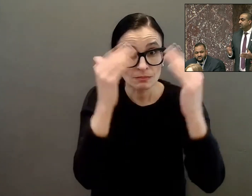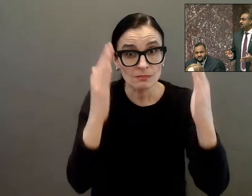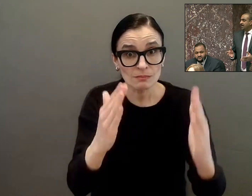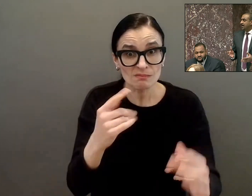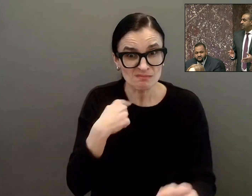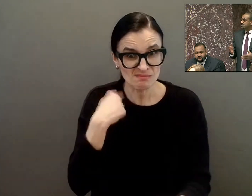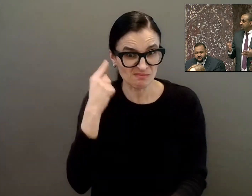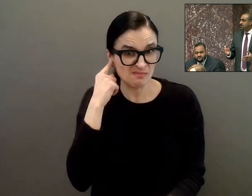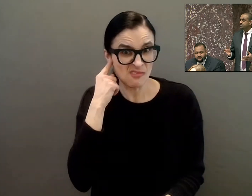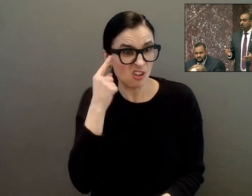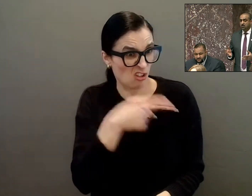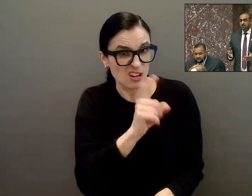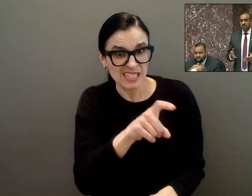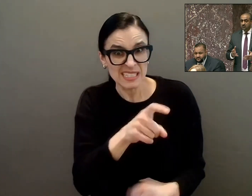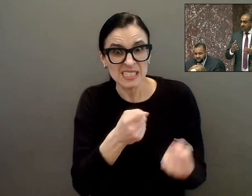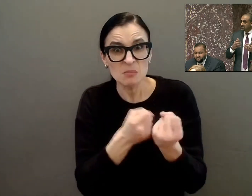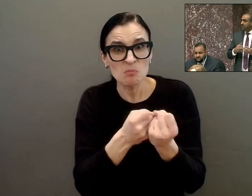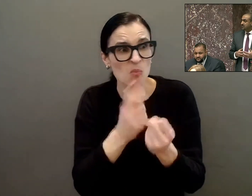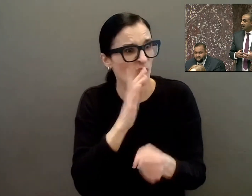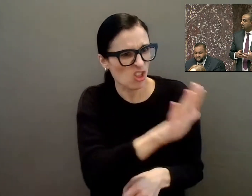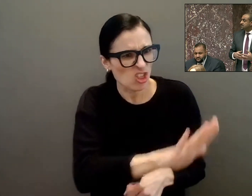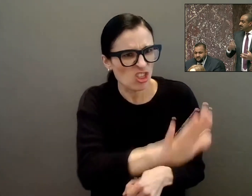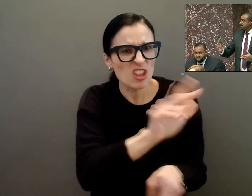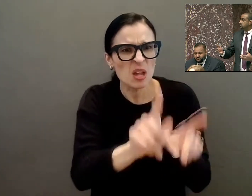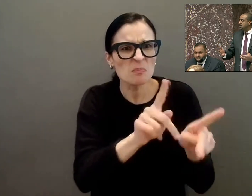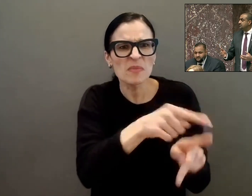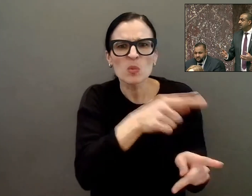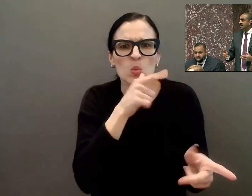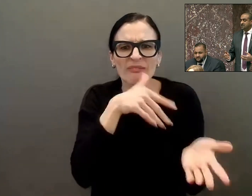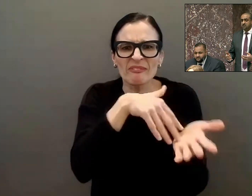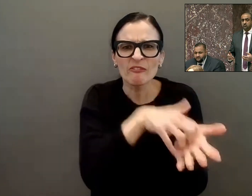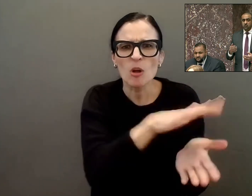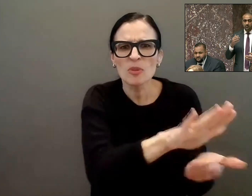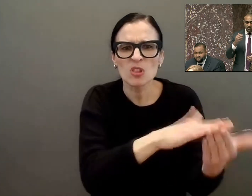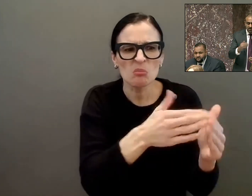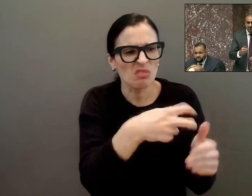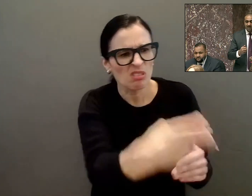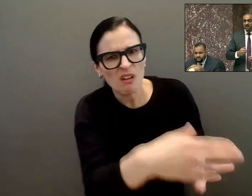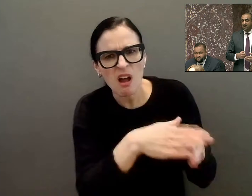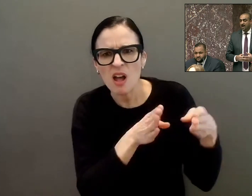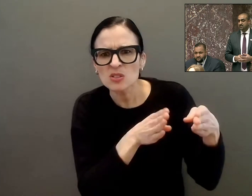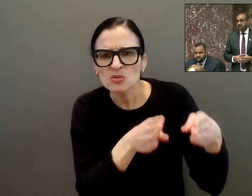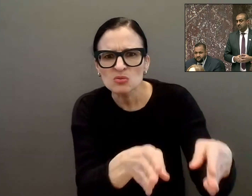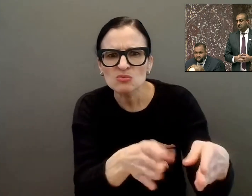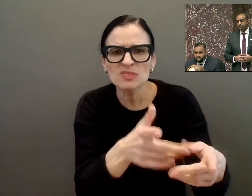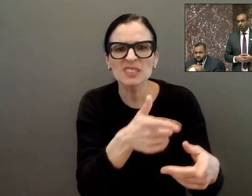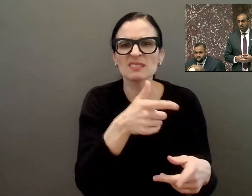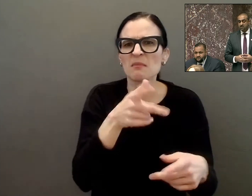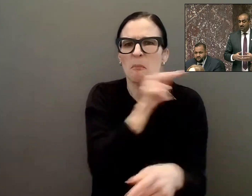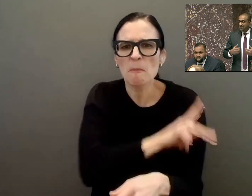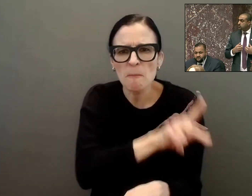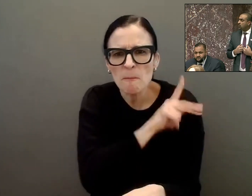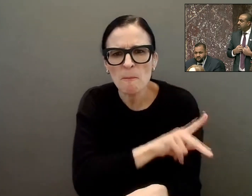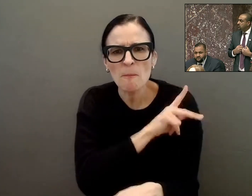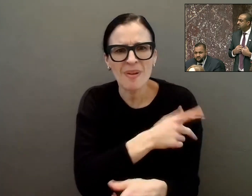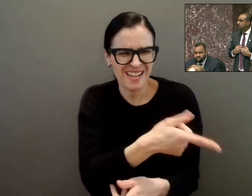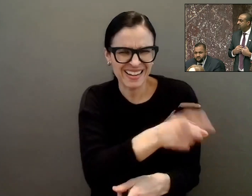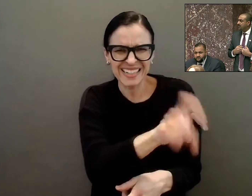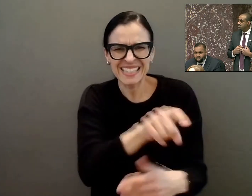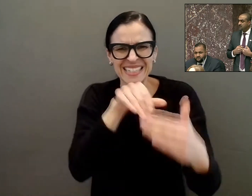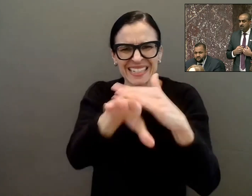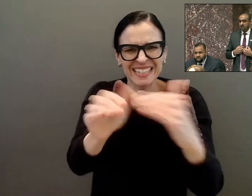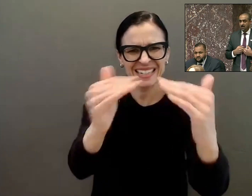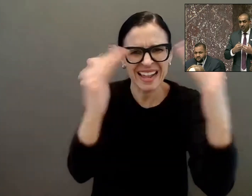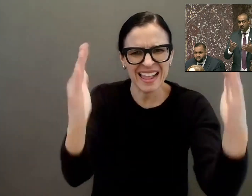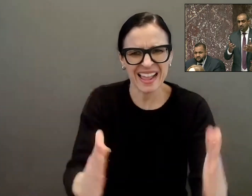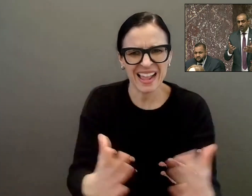that are sleeping in encampments, sleeping in parks, you need them to get into housing. Yes, you need them to get access to treatment. You need to get access to supports. That's what we do with supportive